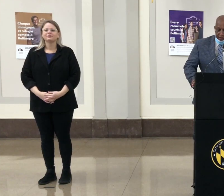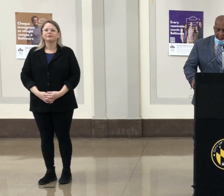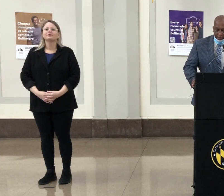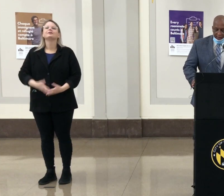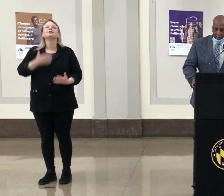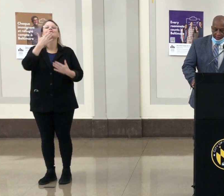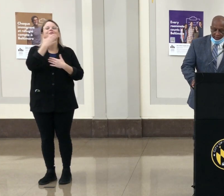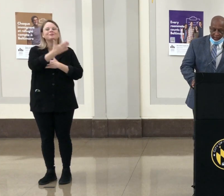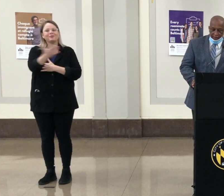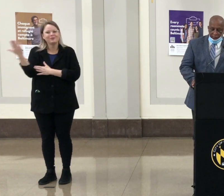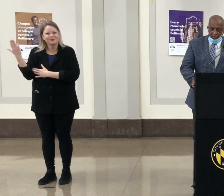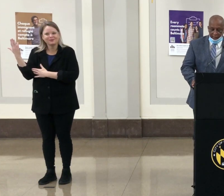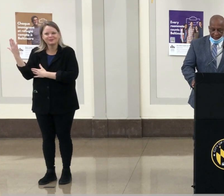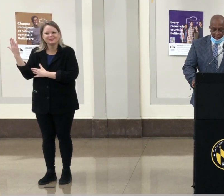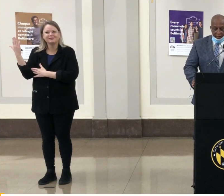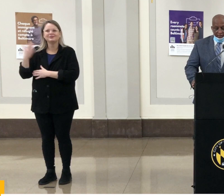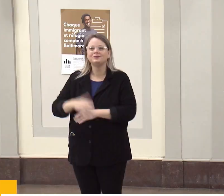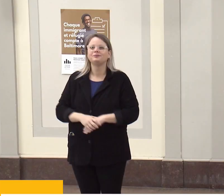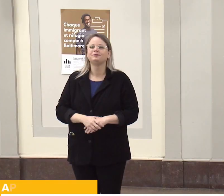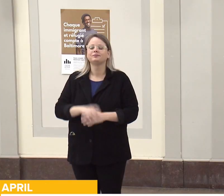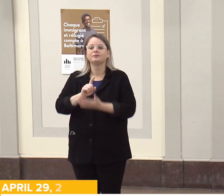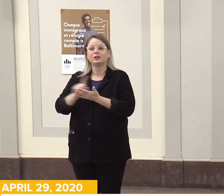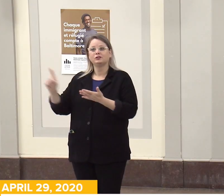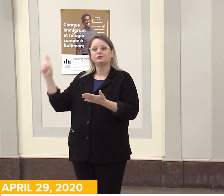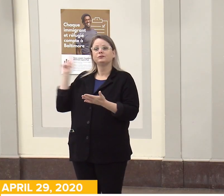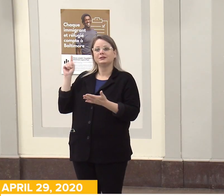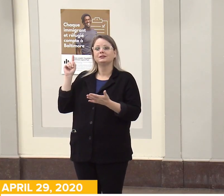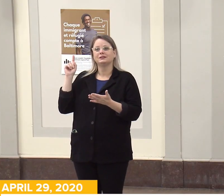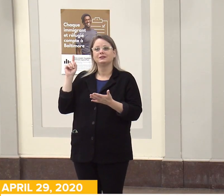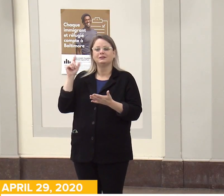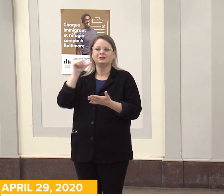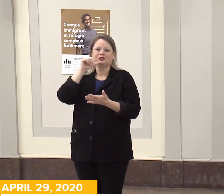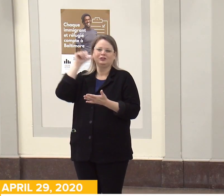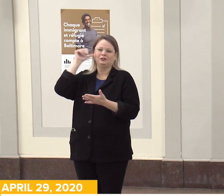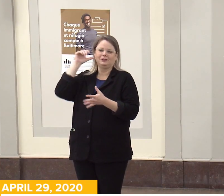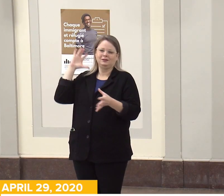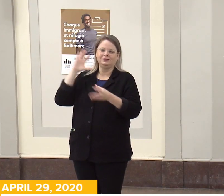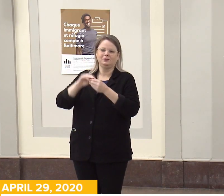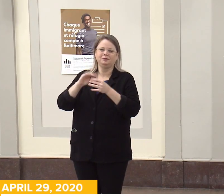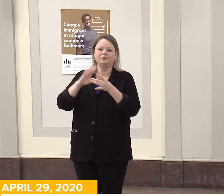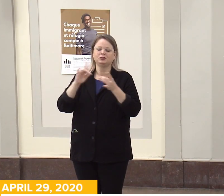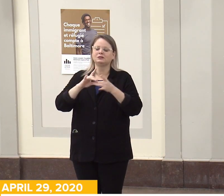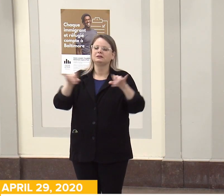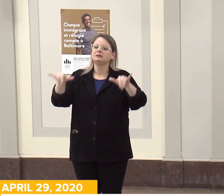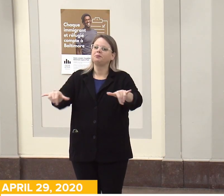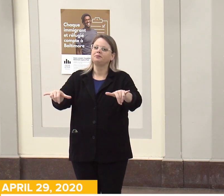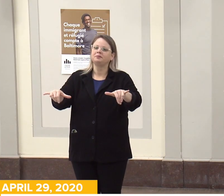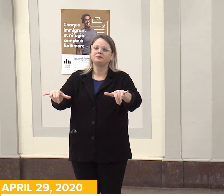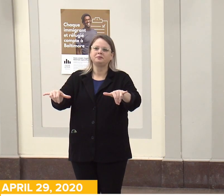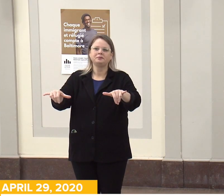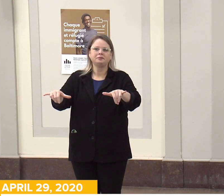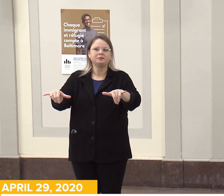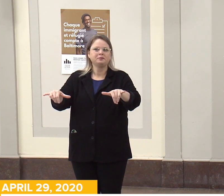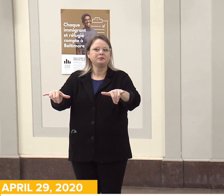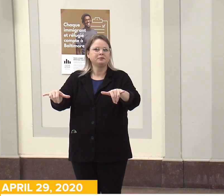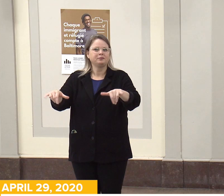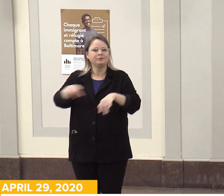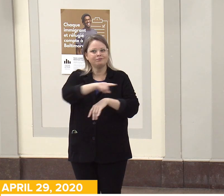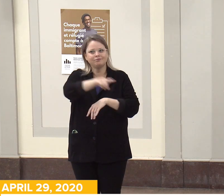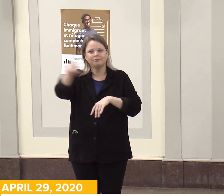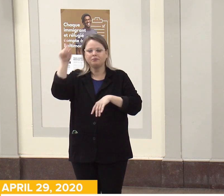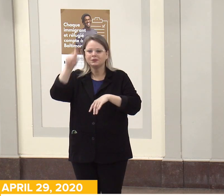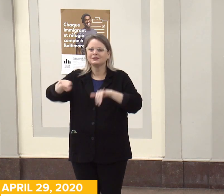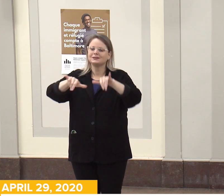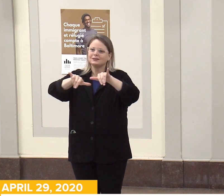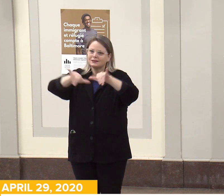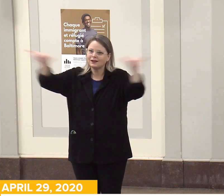Good morning. I know I said this last week and I said it yesterday, and I'm going to say it again today. Everyone needs to stay at home unless you're going